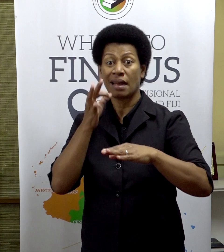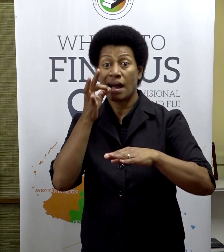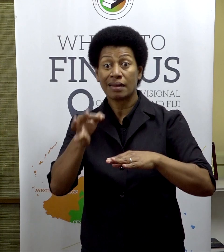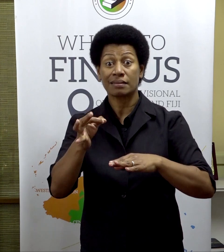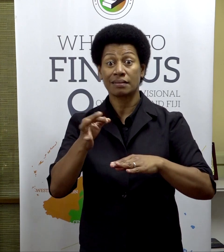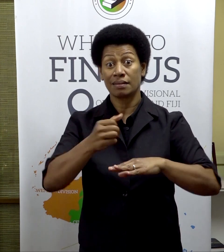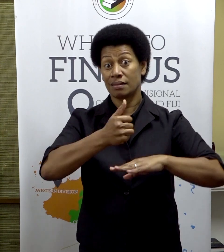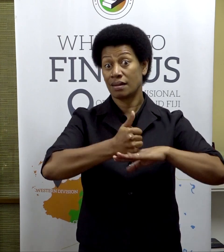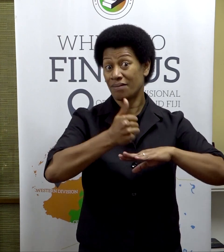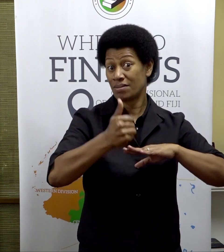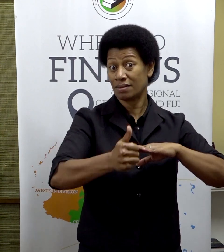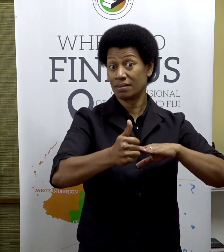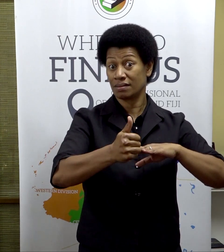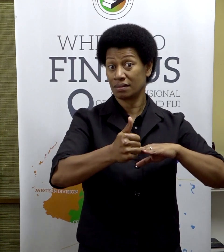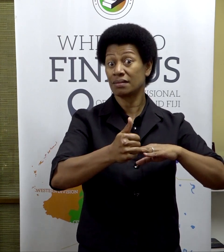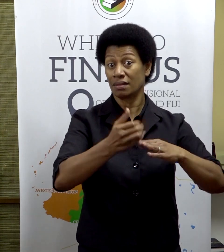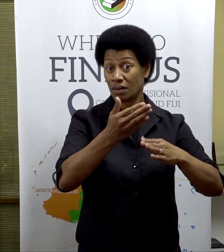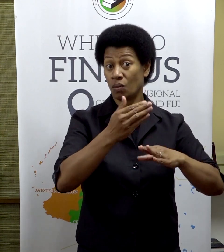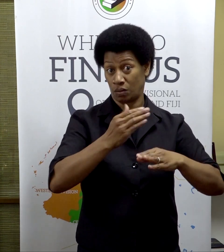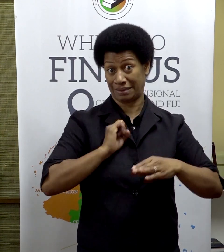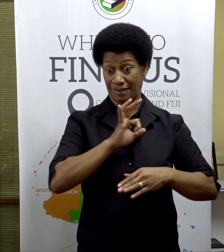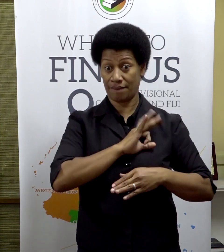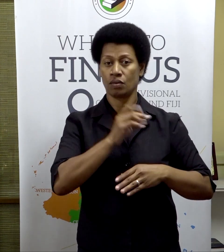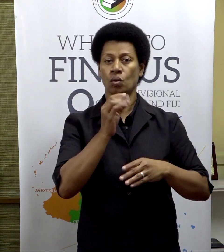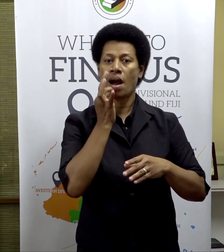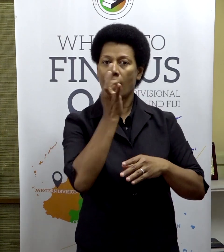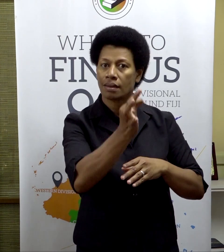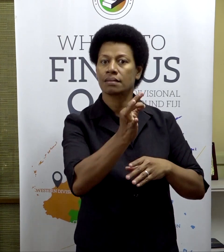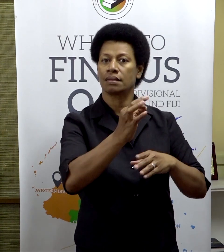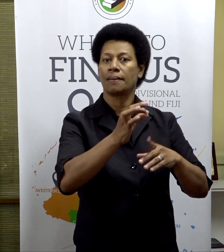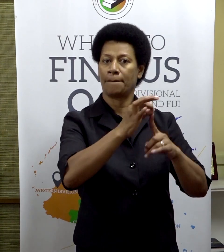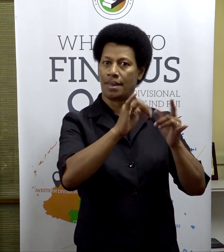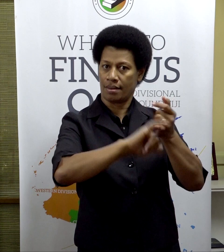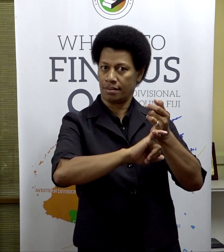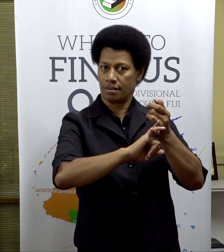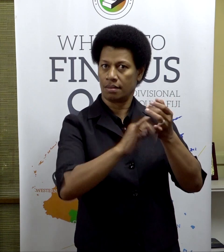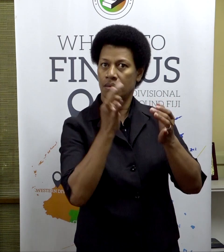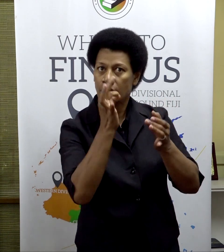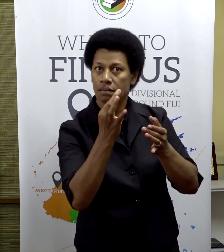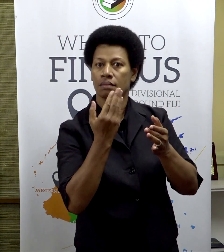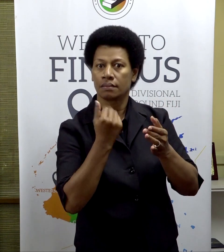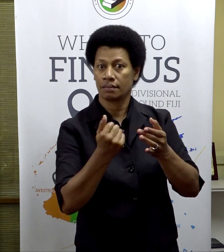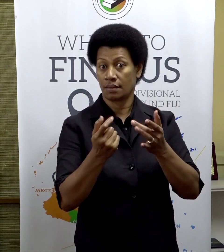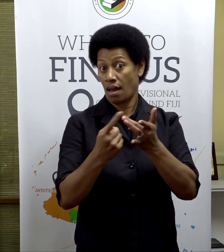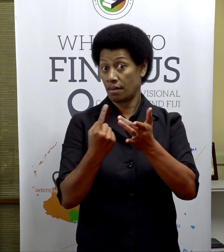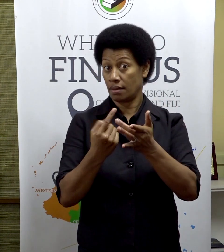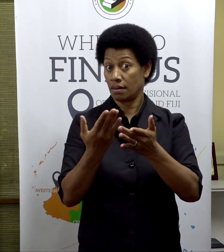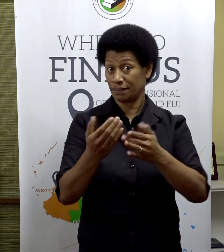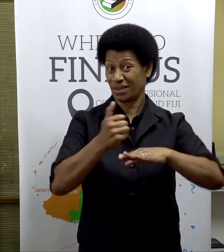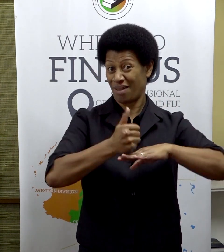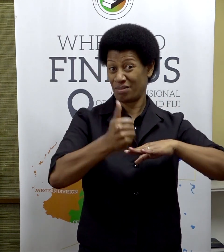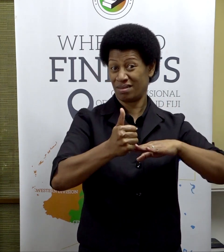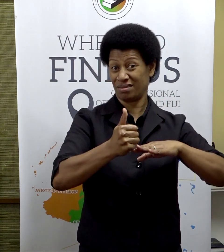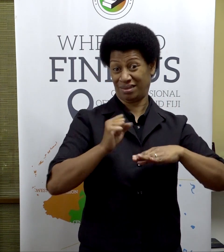please liaise directly with your Permanent Secretary. But I can confirm civil servants who are residing in